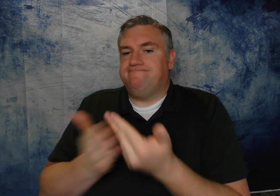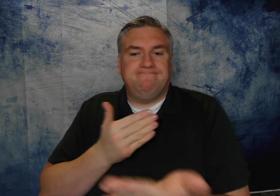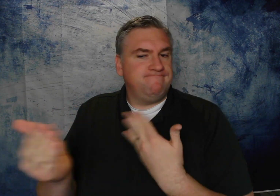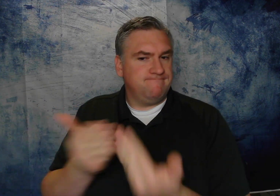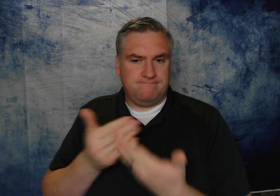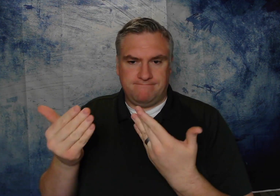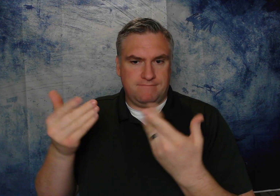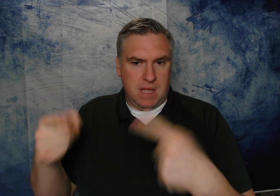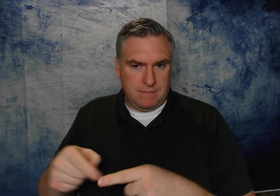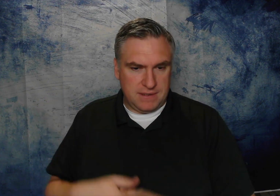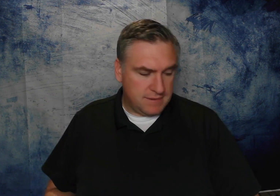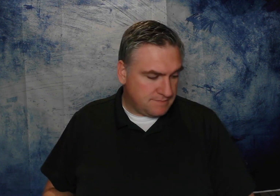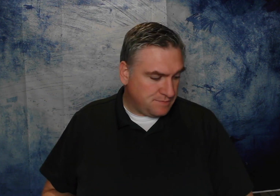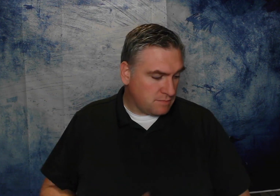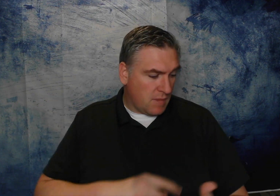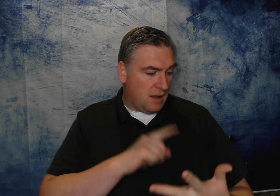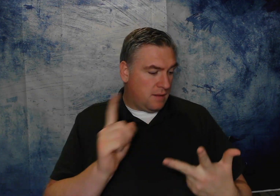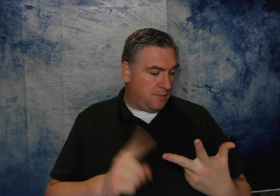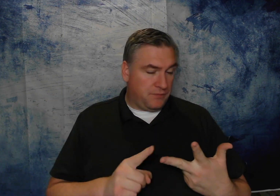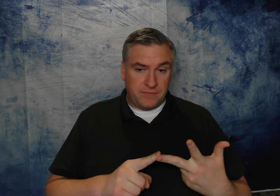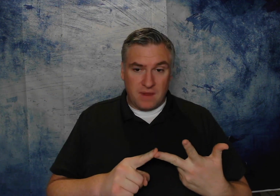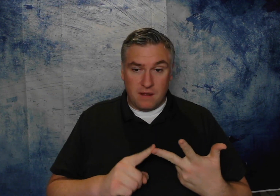But we're ready no matter what happens.